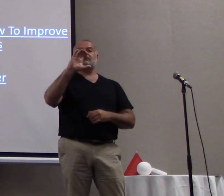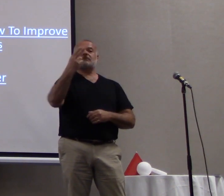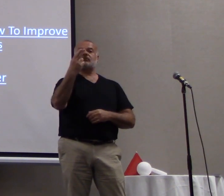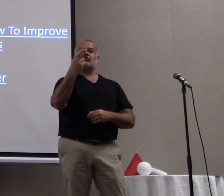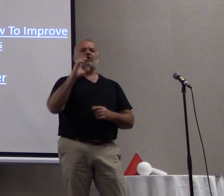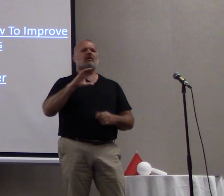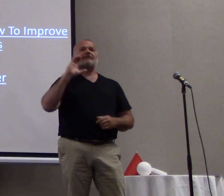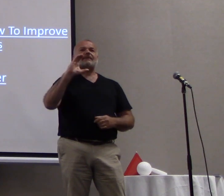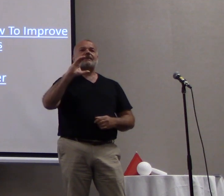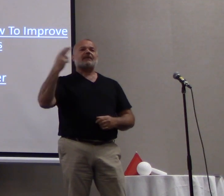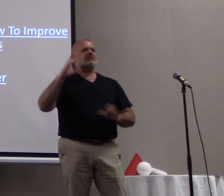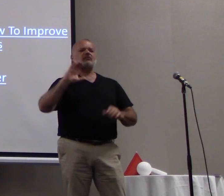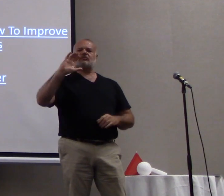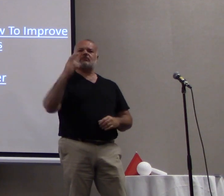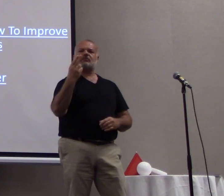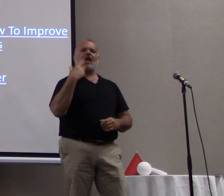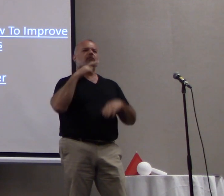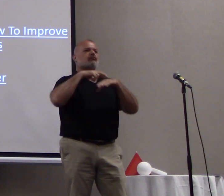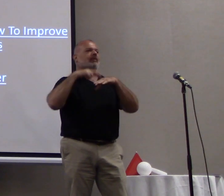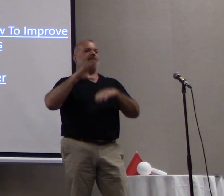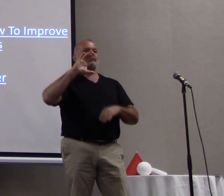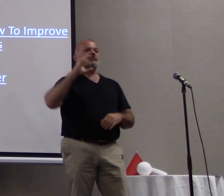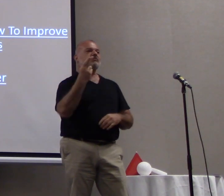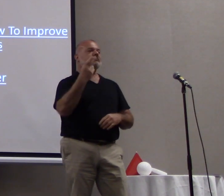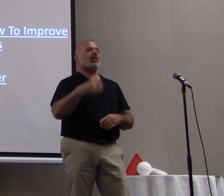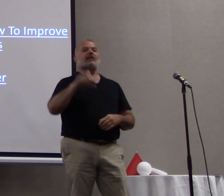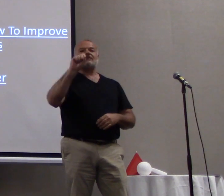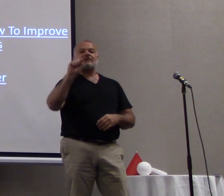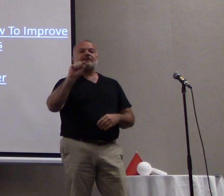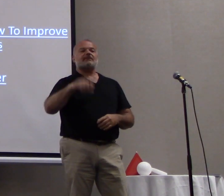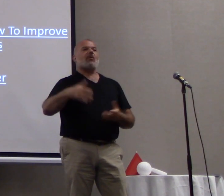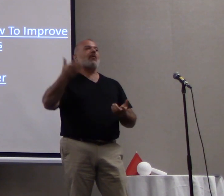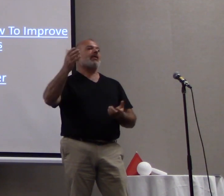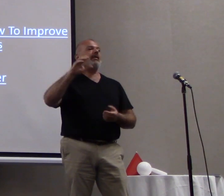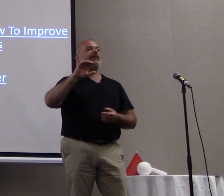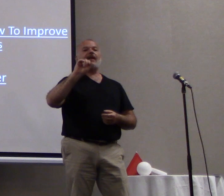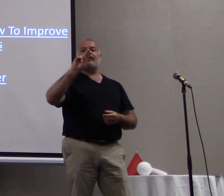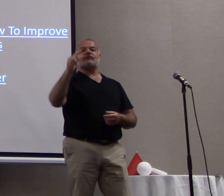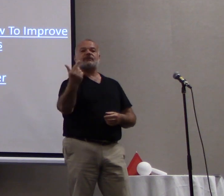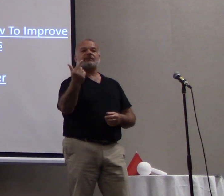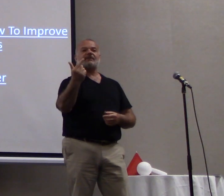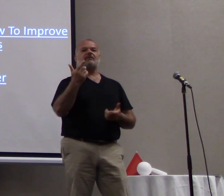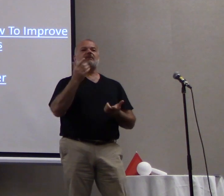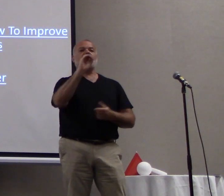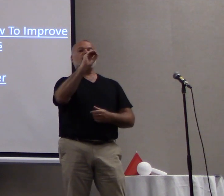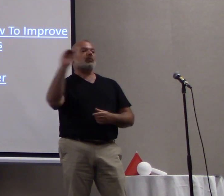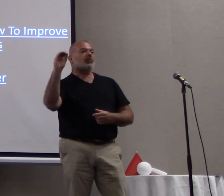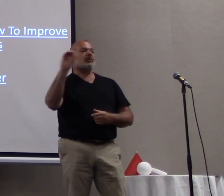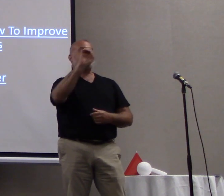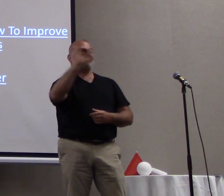skills, like CH, have that movement of CH, or